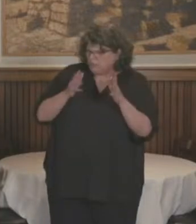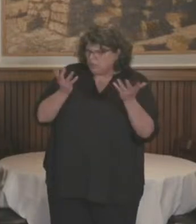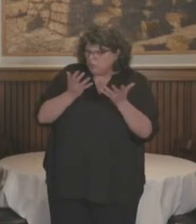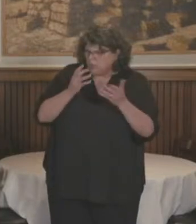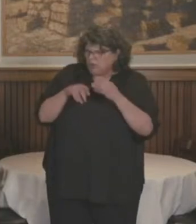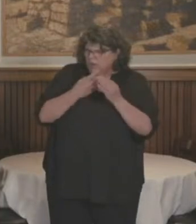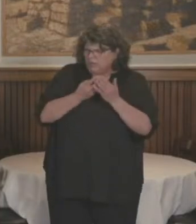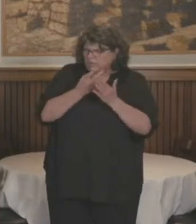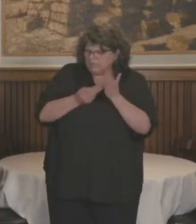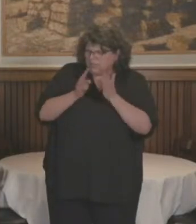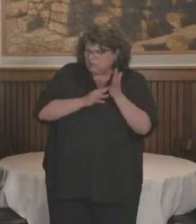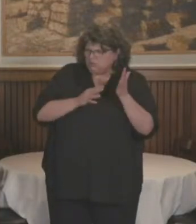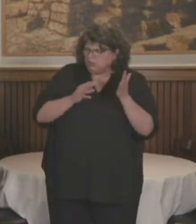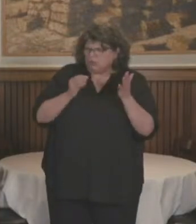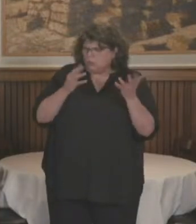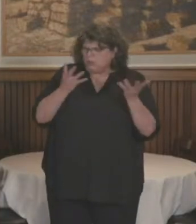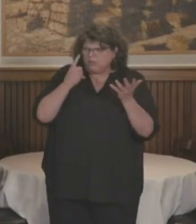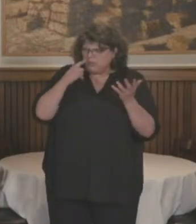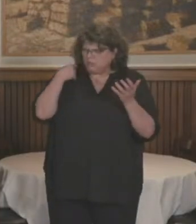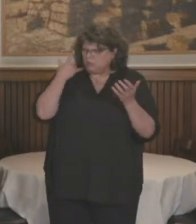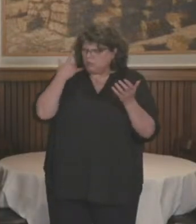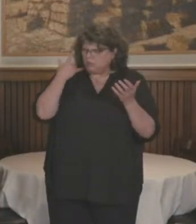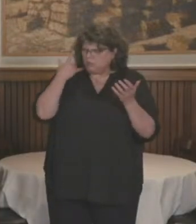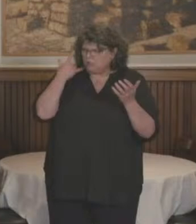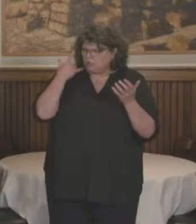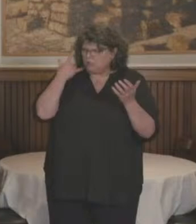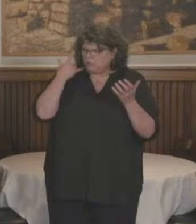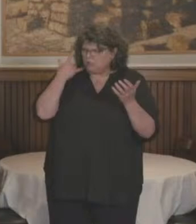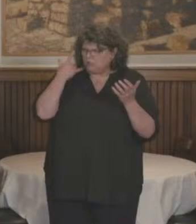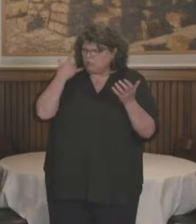and what do you envision? Well, that's deep.